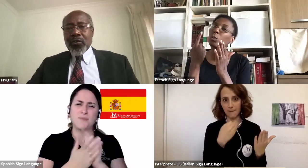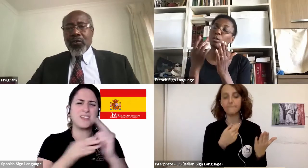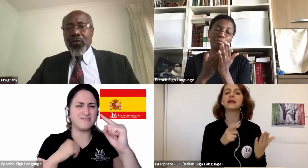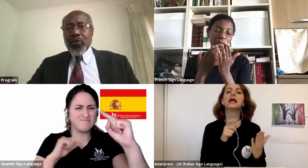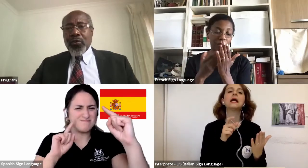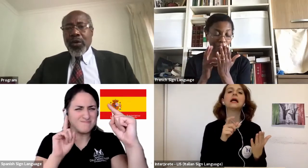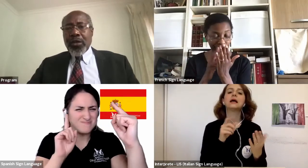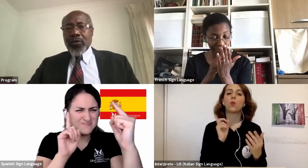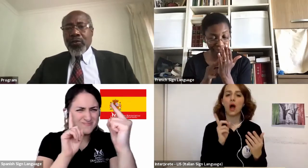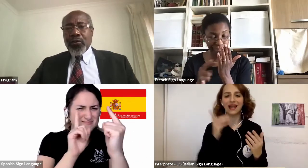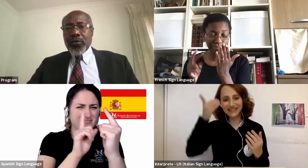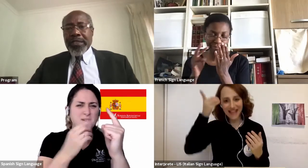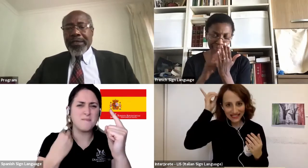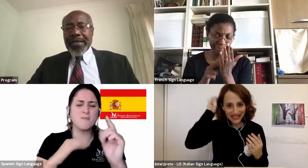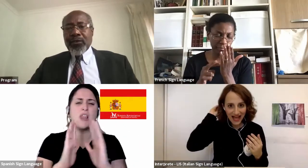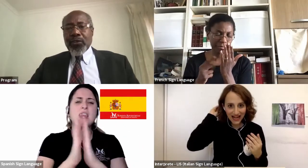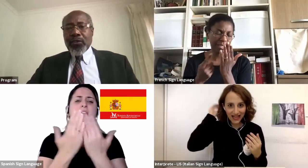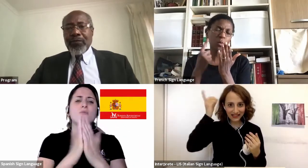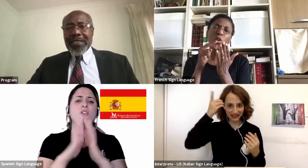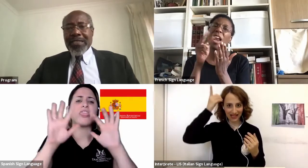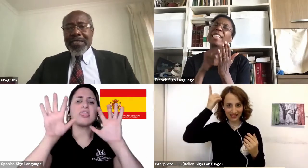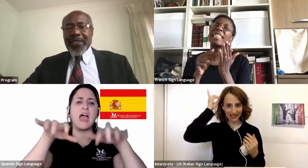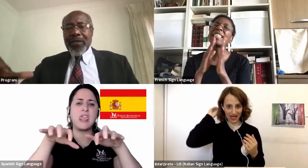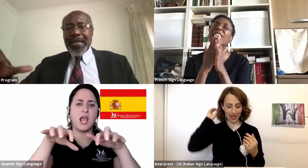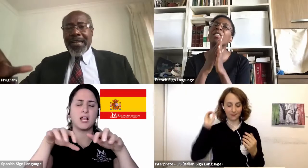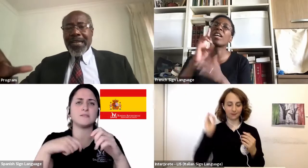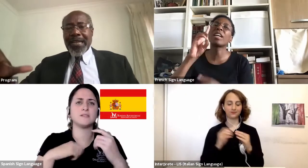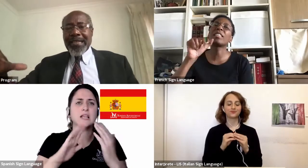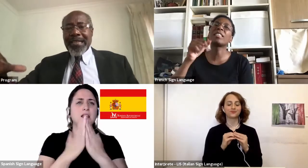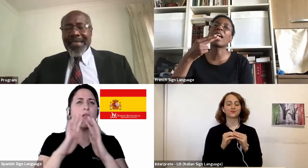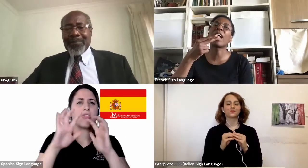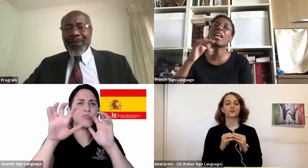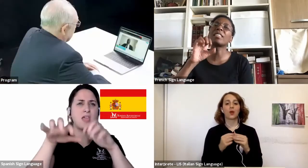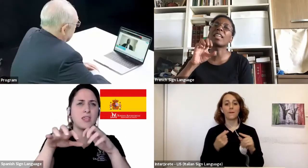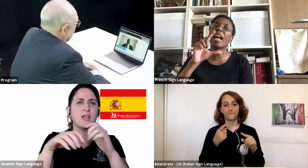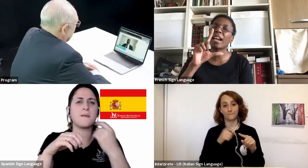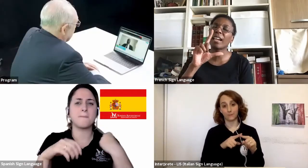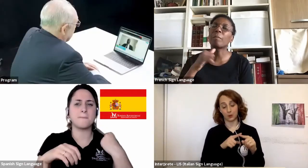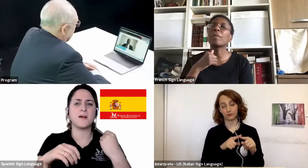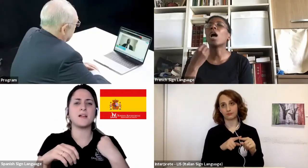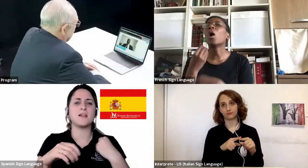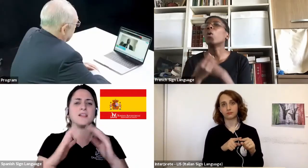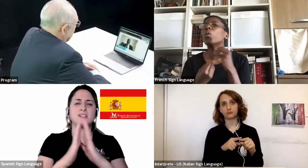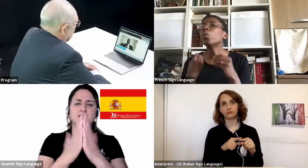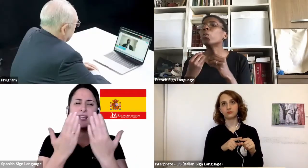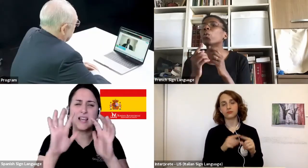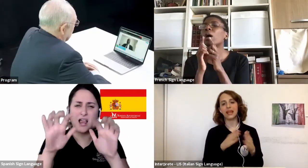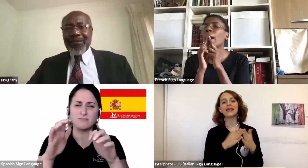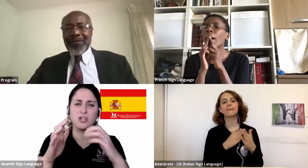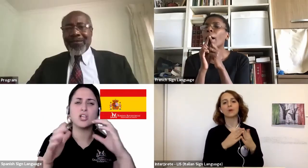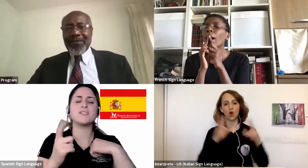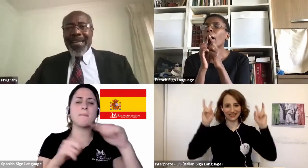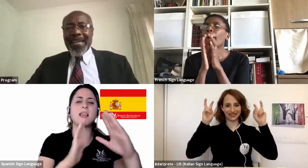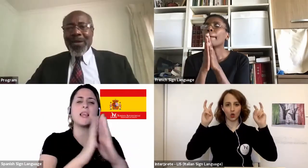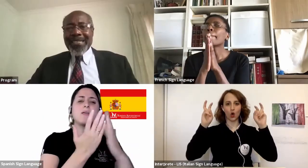to great controversy, particularly the last chapter. That last paragraph